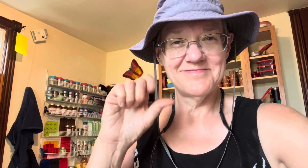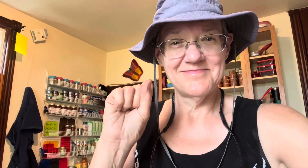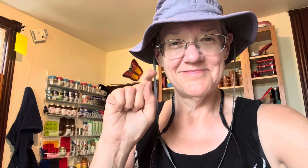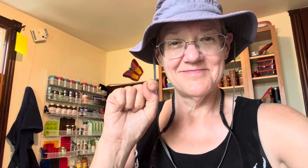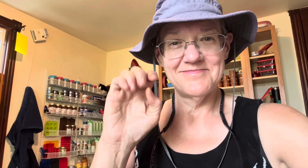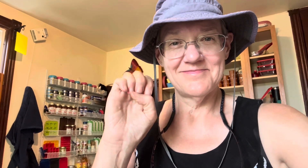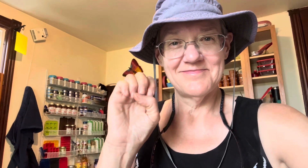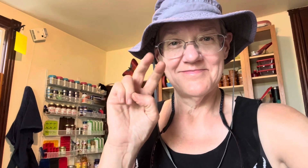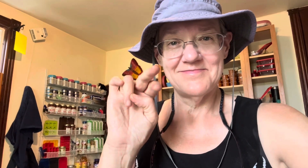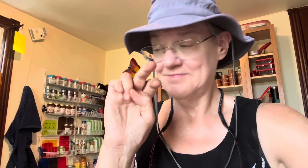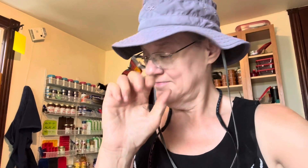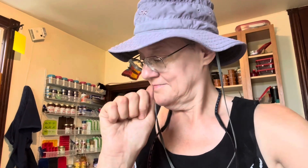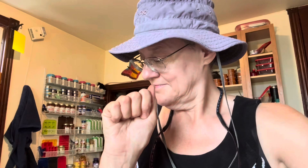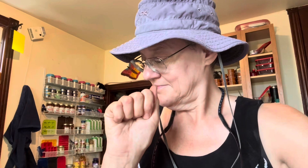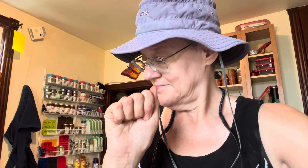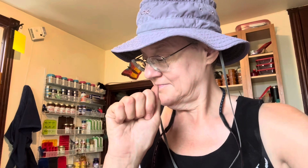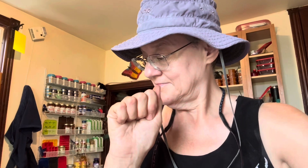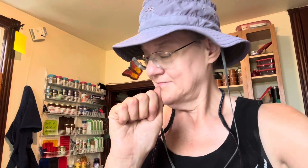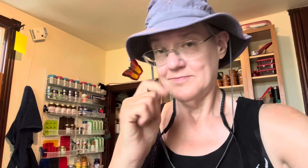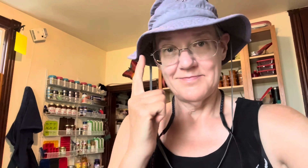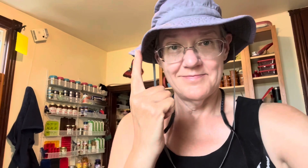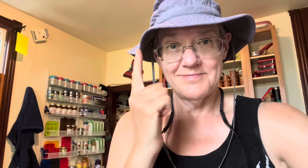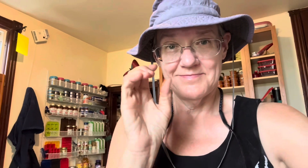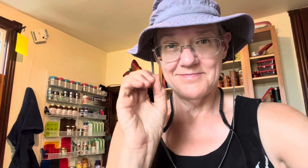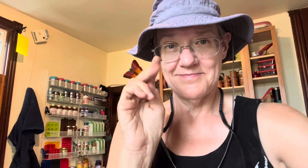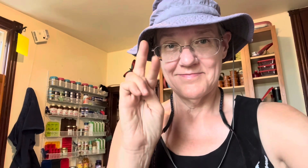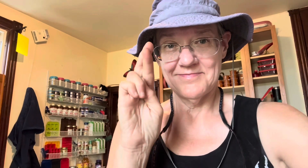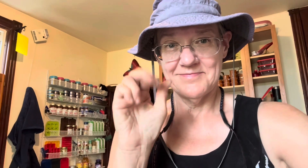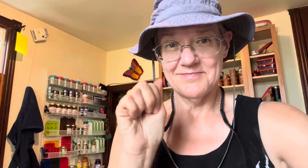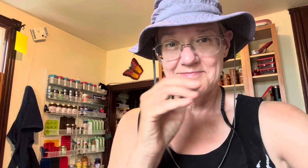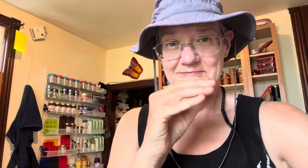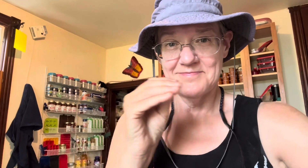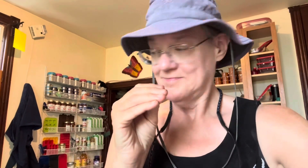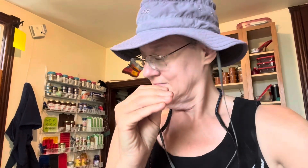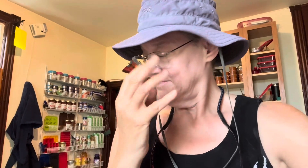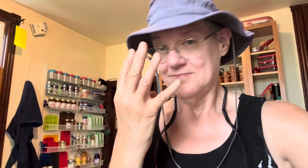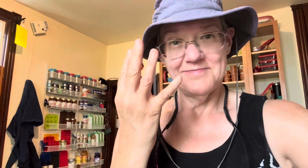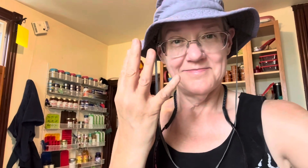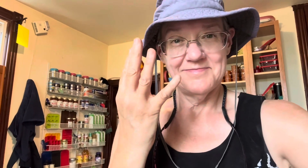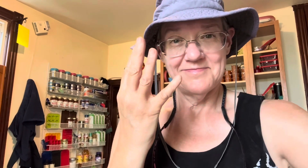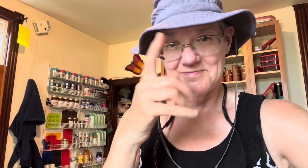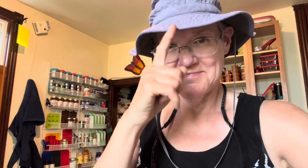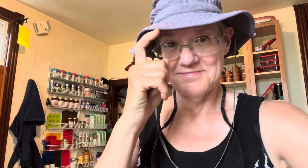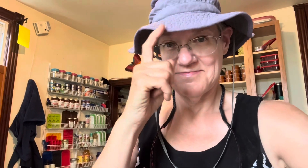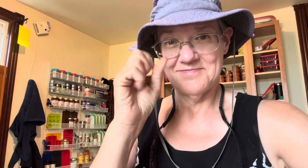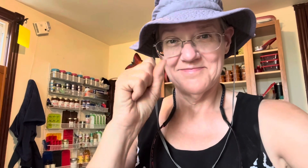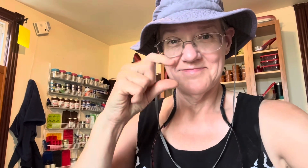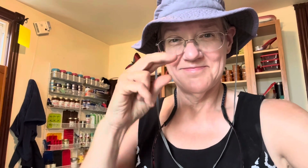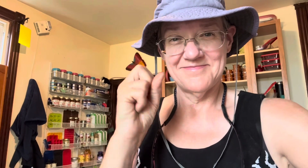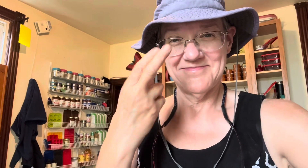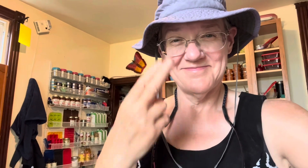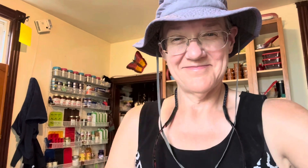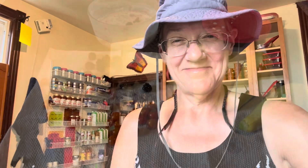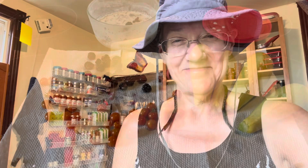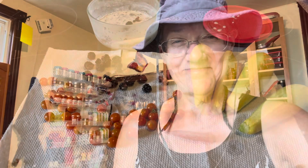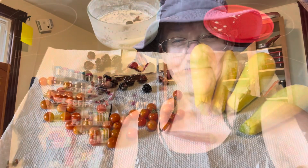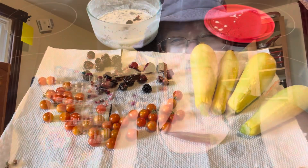I'll add a little bit of liquid stevia to sweeten them up. 1 ounce of blackberries and 4